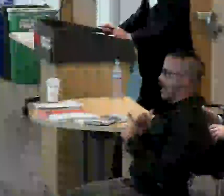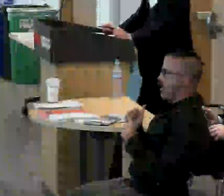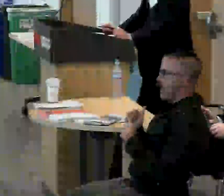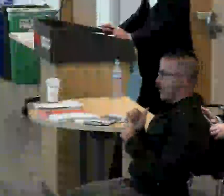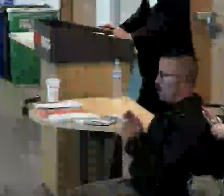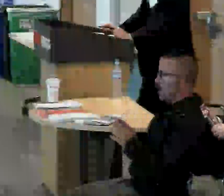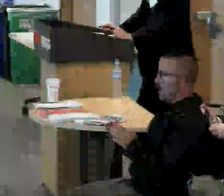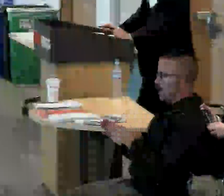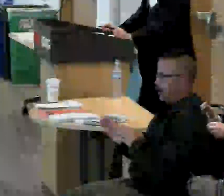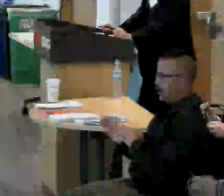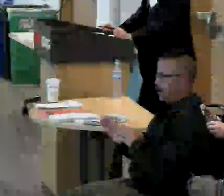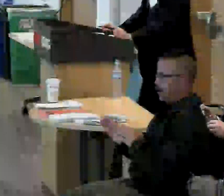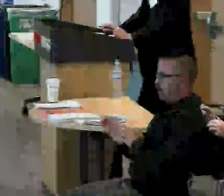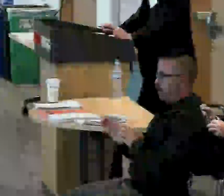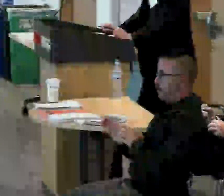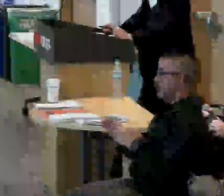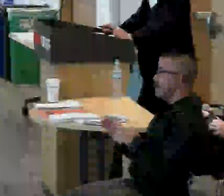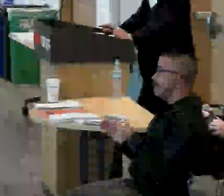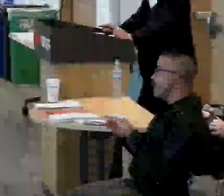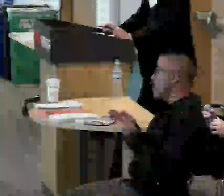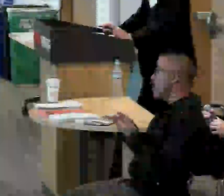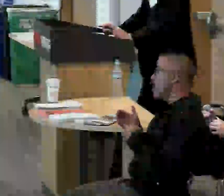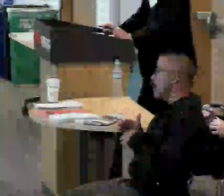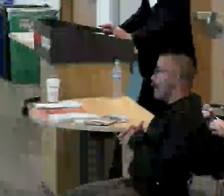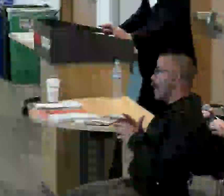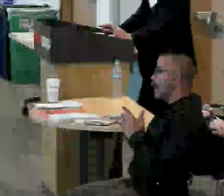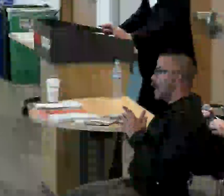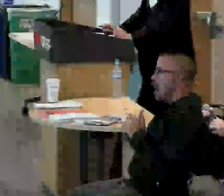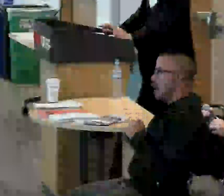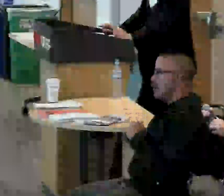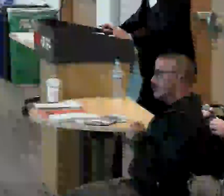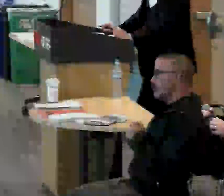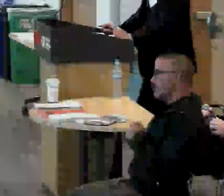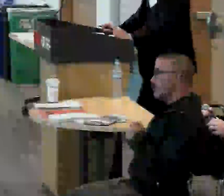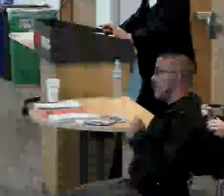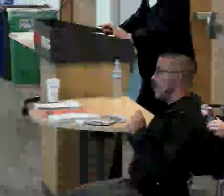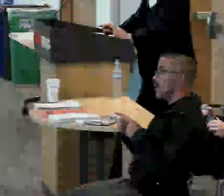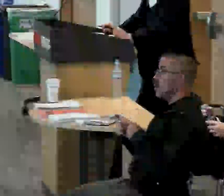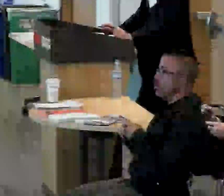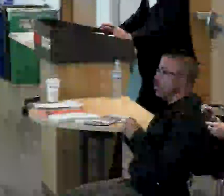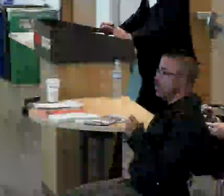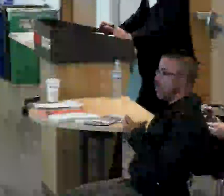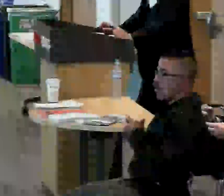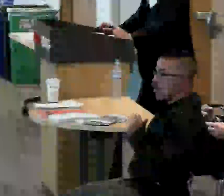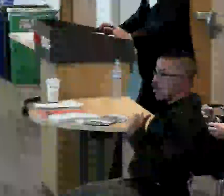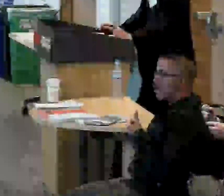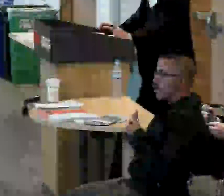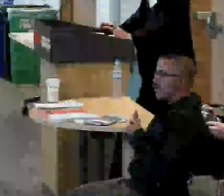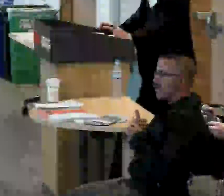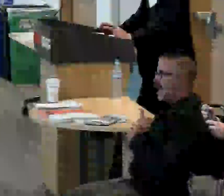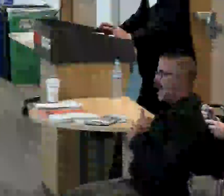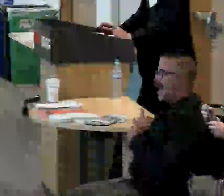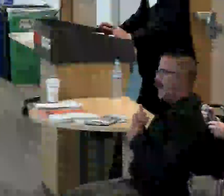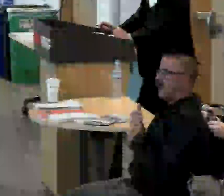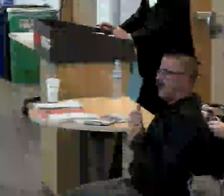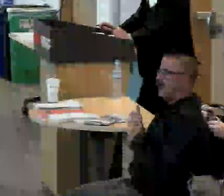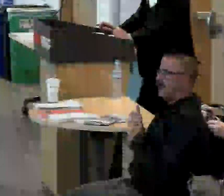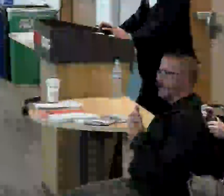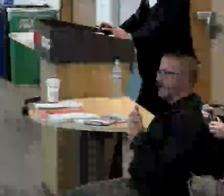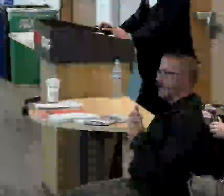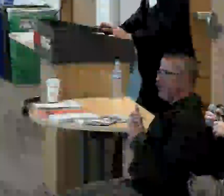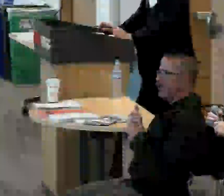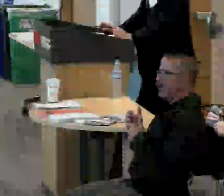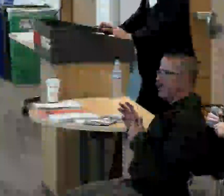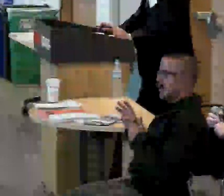organize, either online or to a support group and stuff like that. There are at least 6 supportive